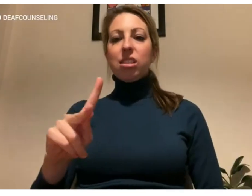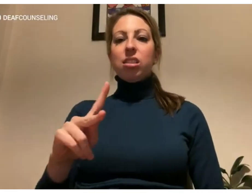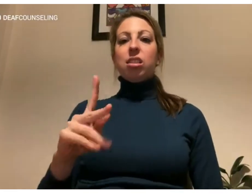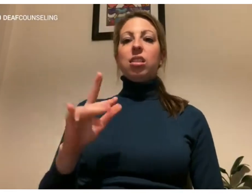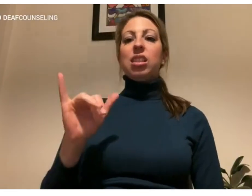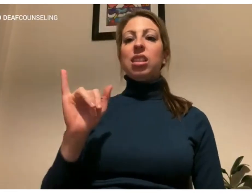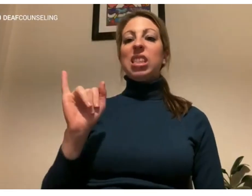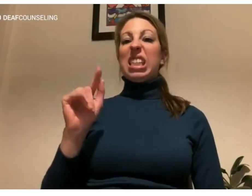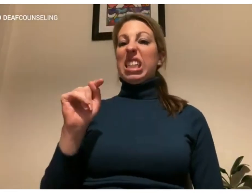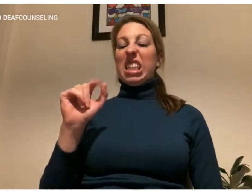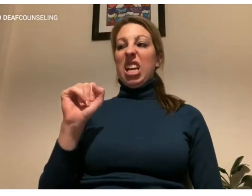anxiety and my panic attacks.